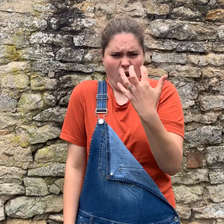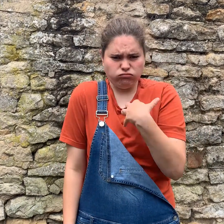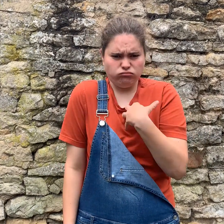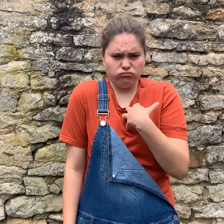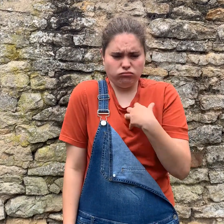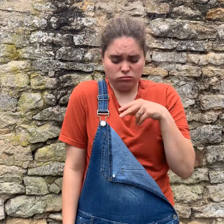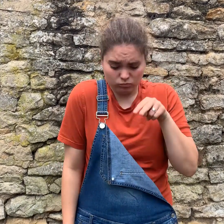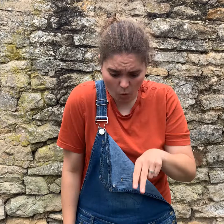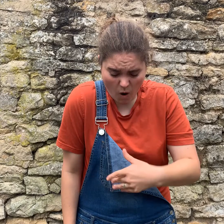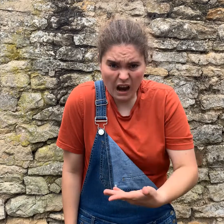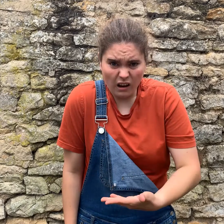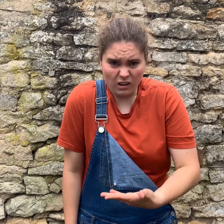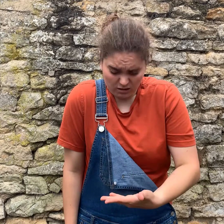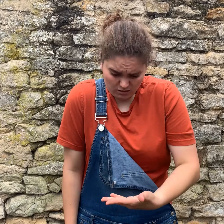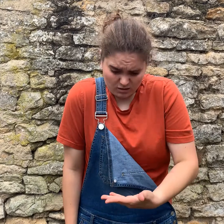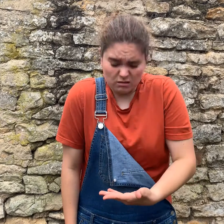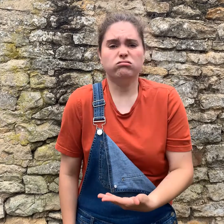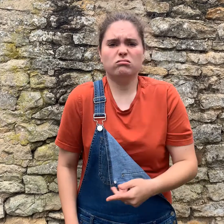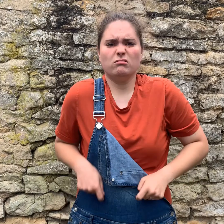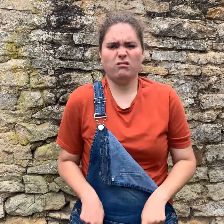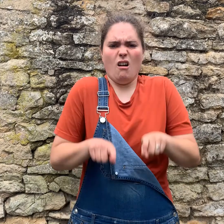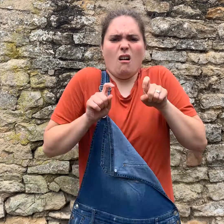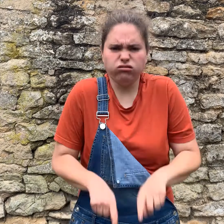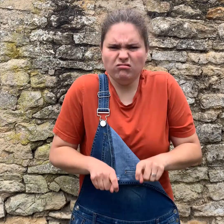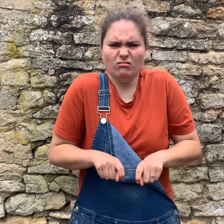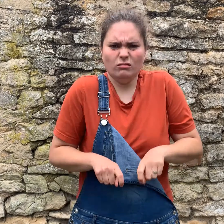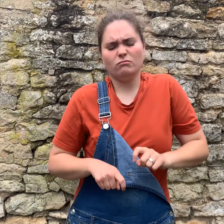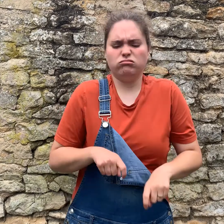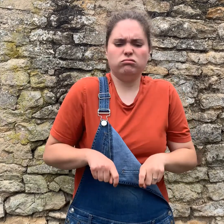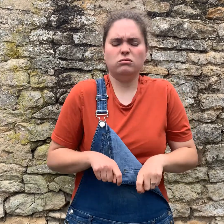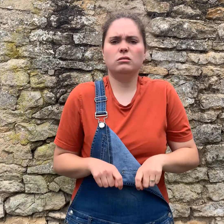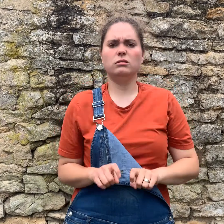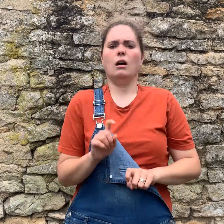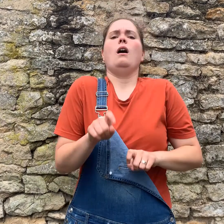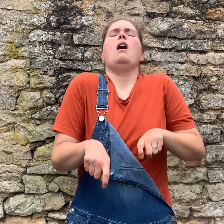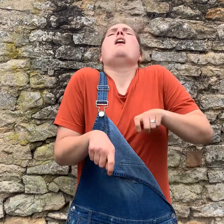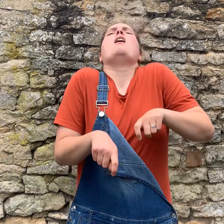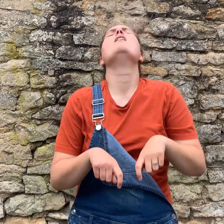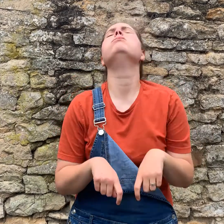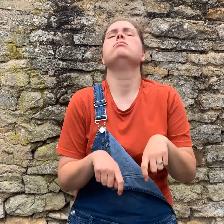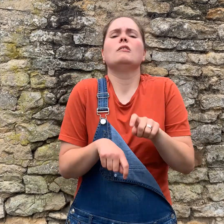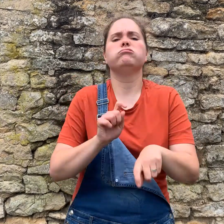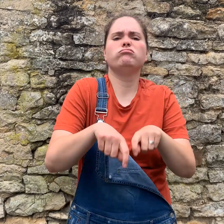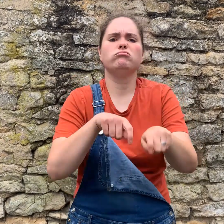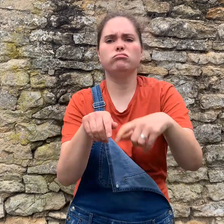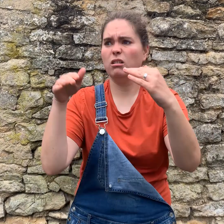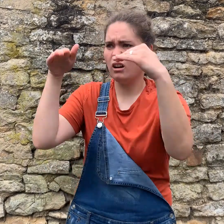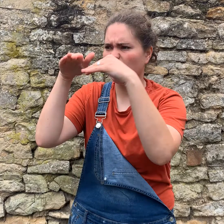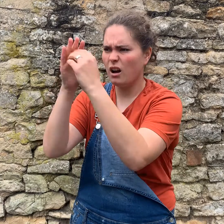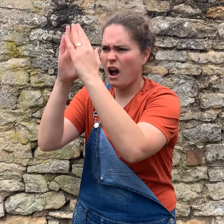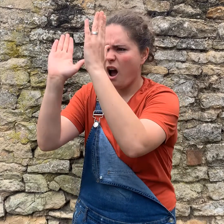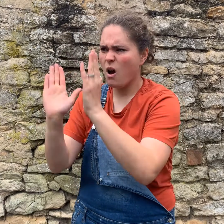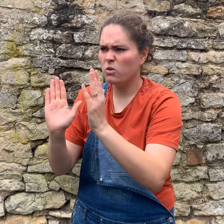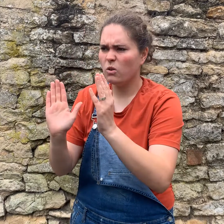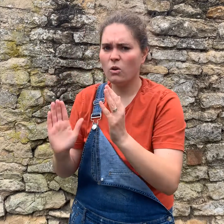came along again, but this time really grumpy. And he stomped on the gate and carried on into the